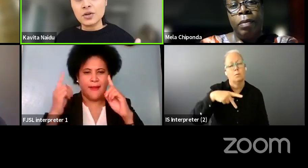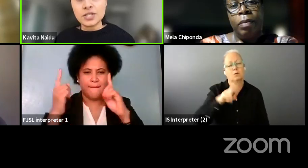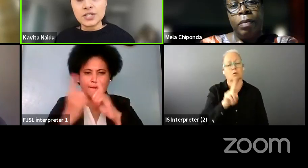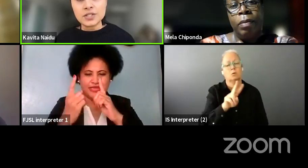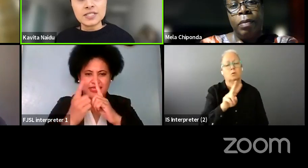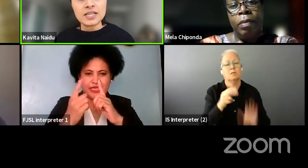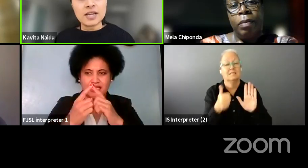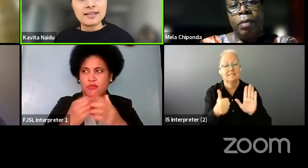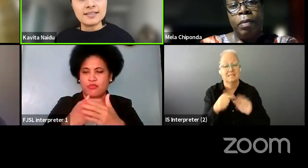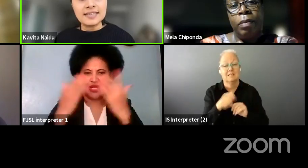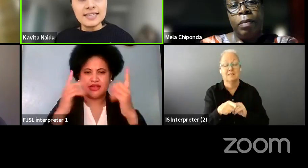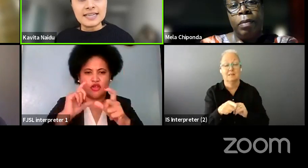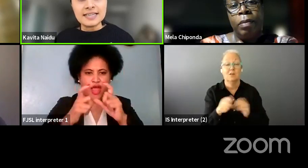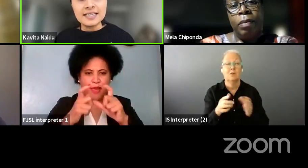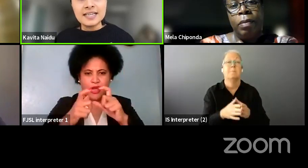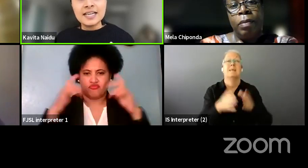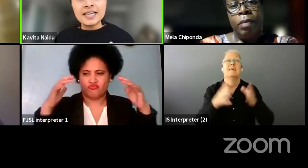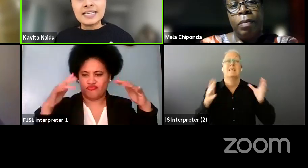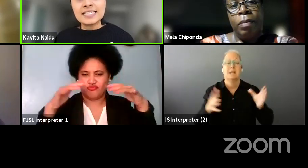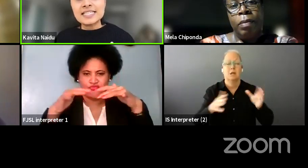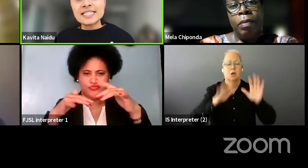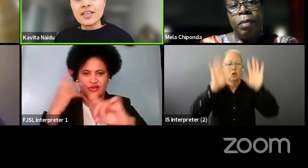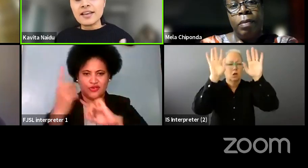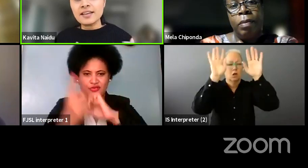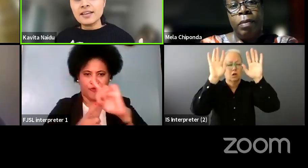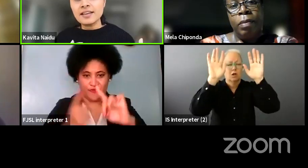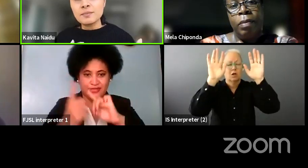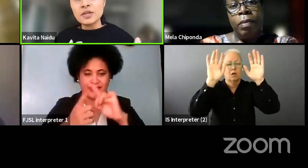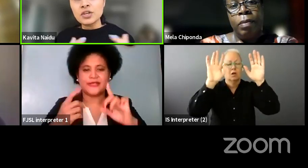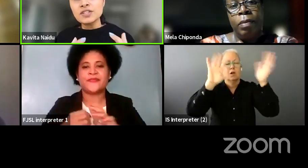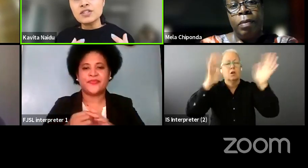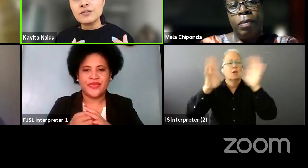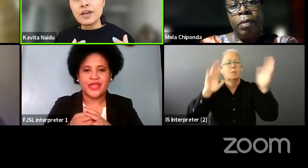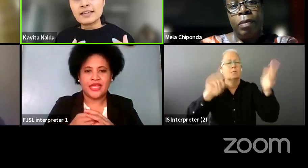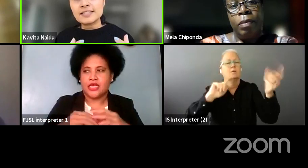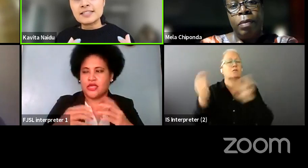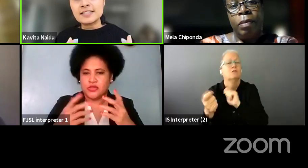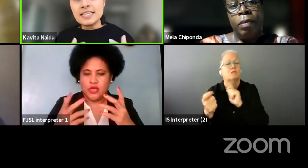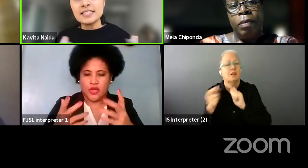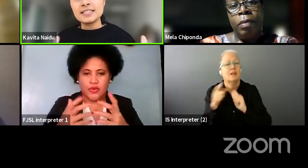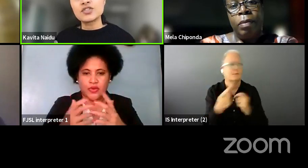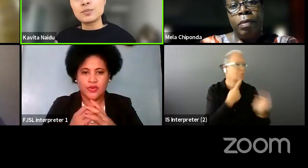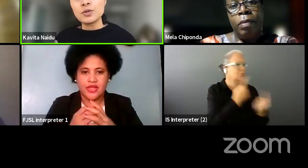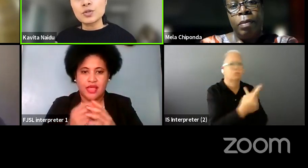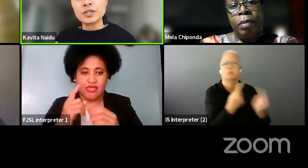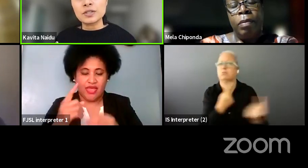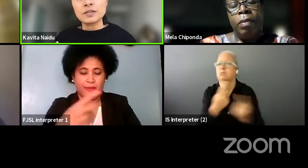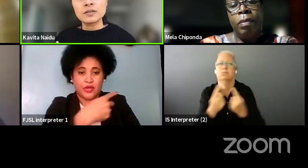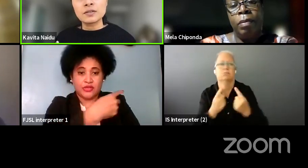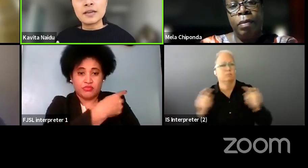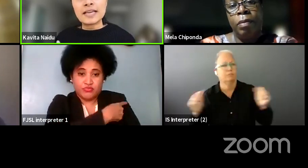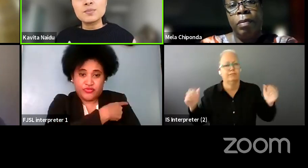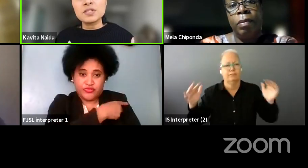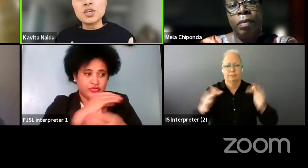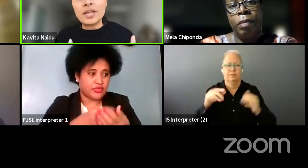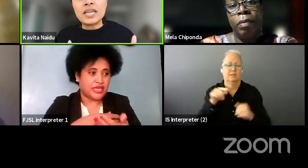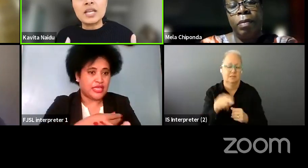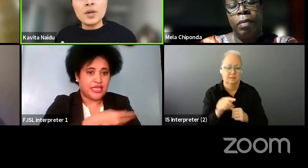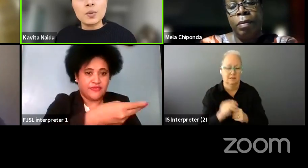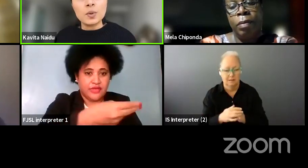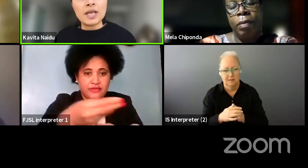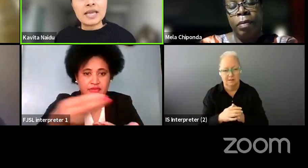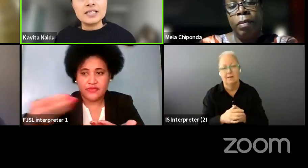climate negotiations in our calendar year, is that because the vaccine distribution has been